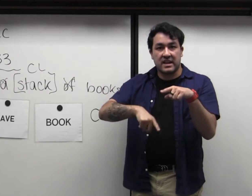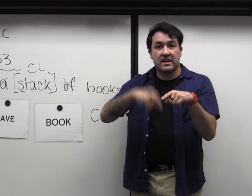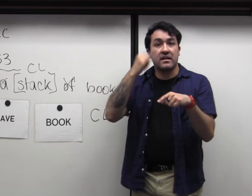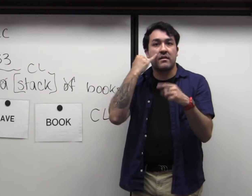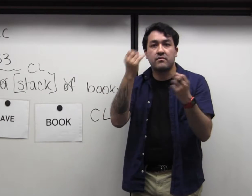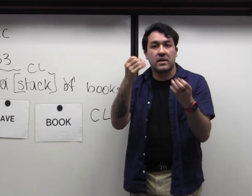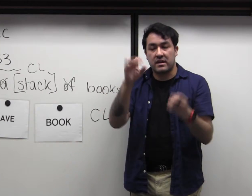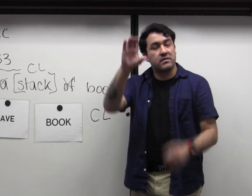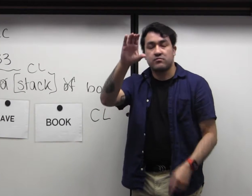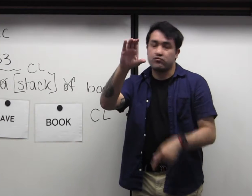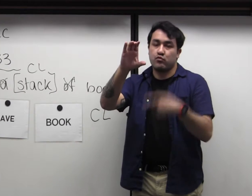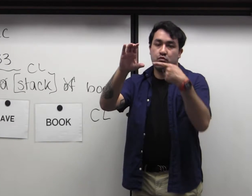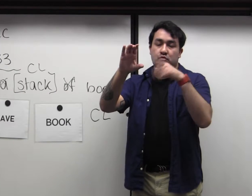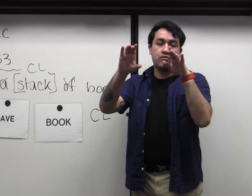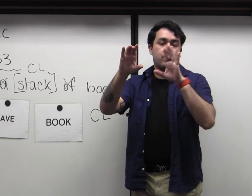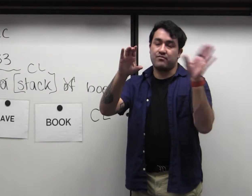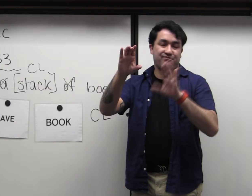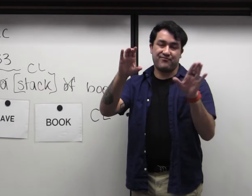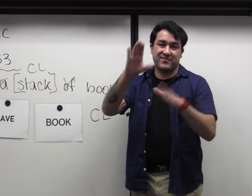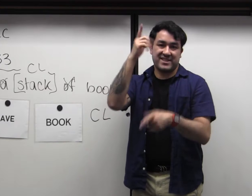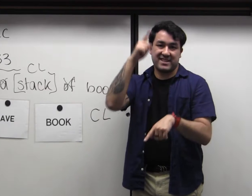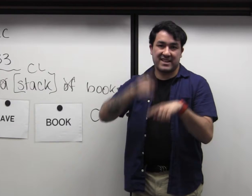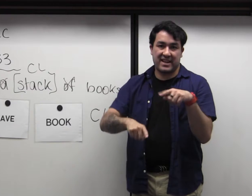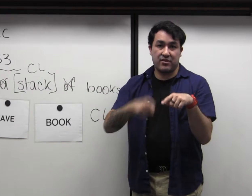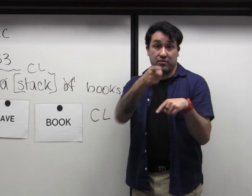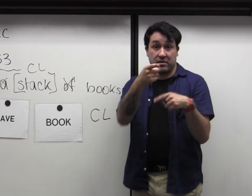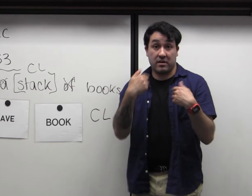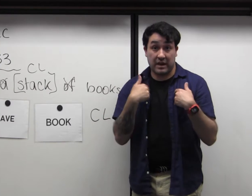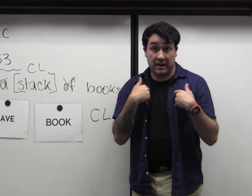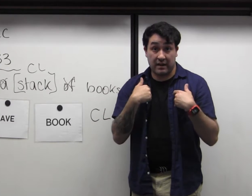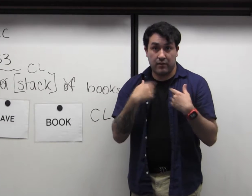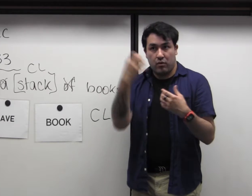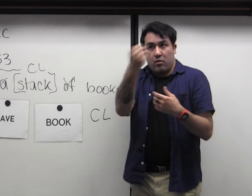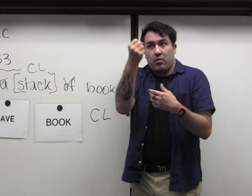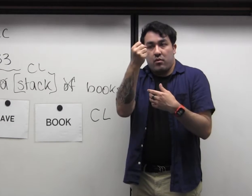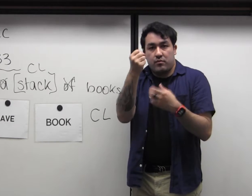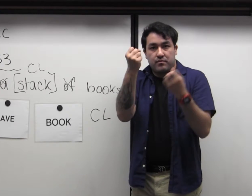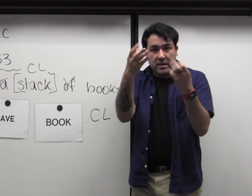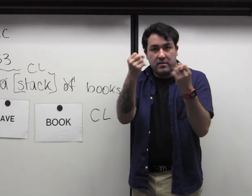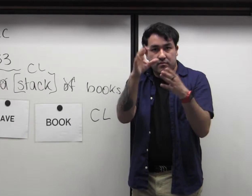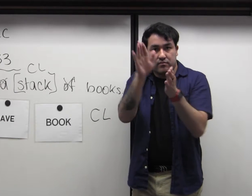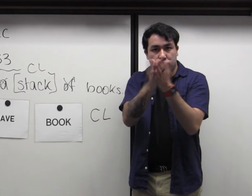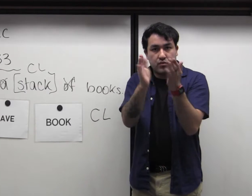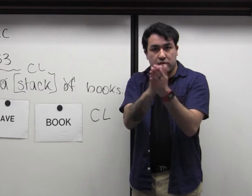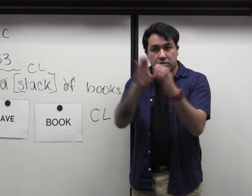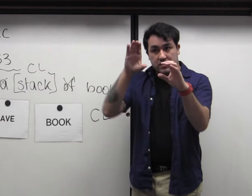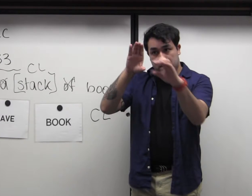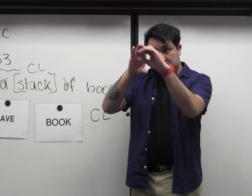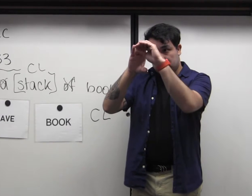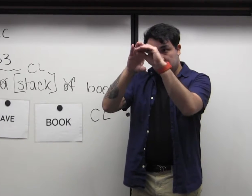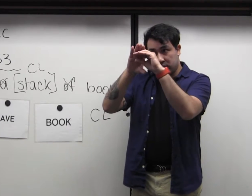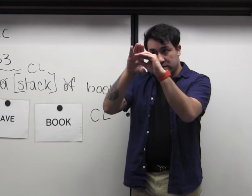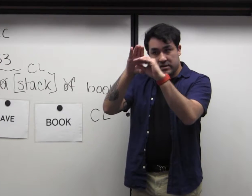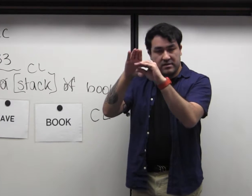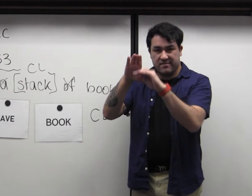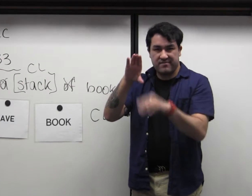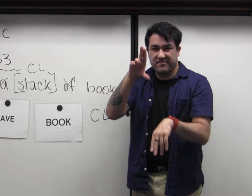better. So we can't just use a classifier C because there's more than one book, right? You can't hold many books into one